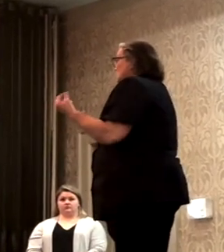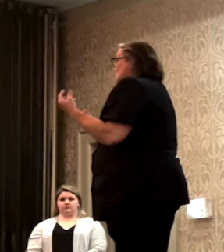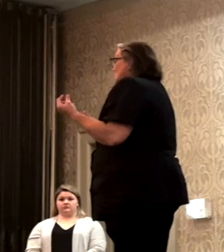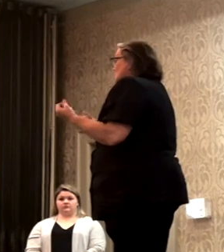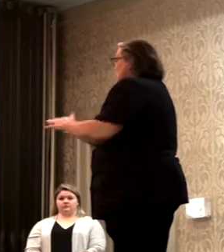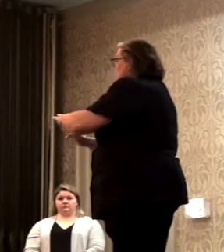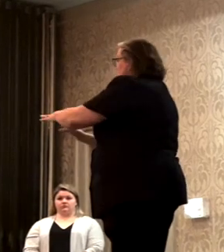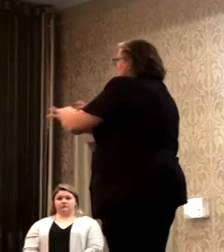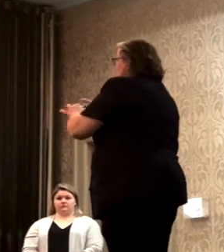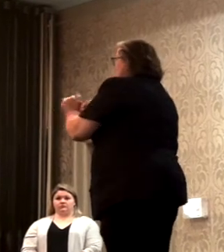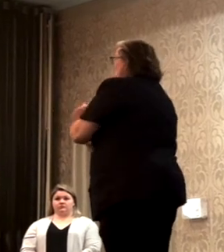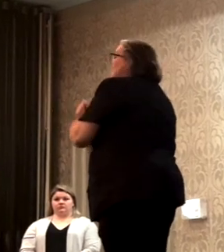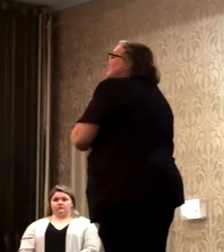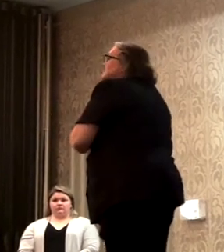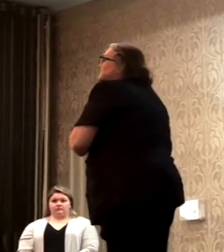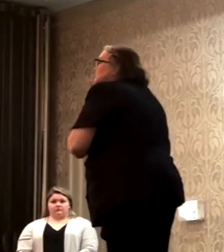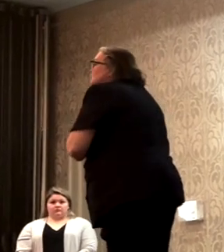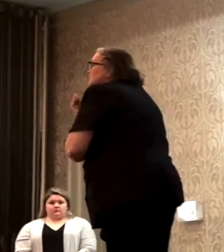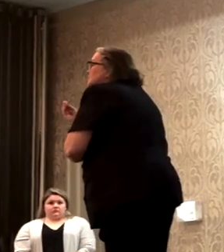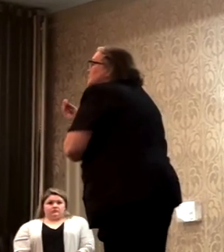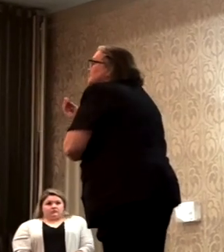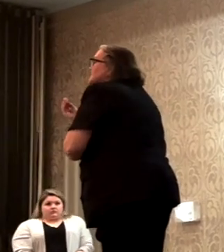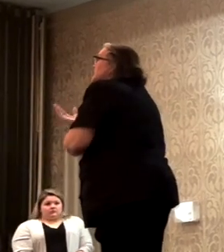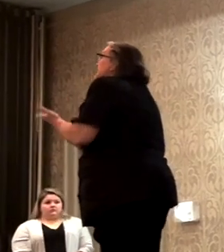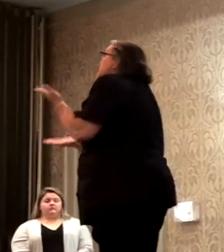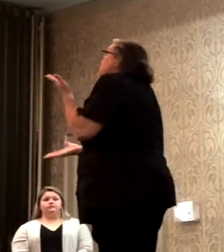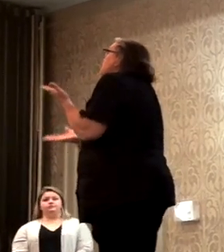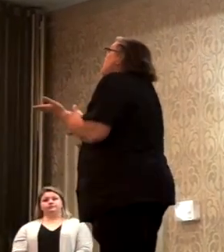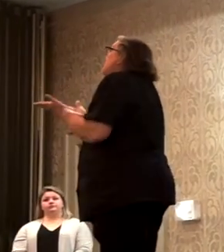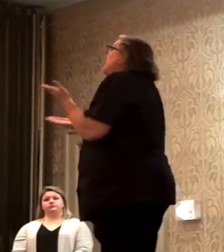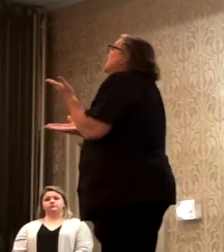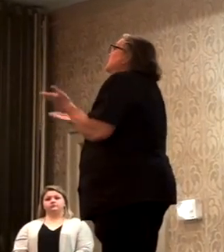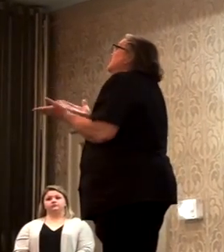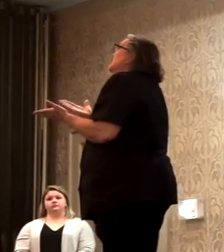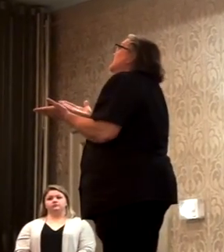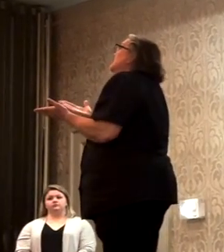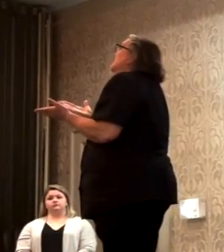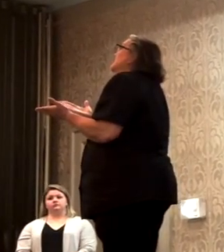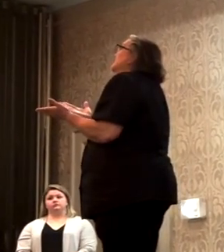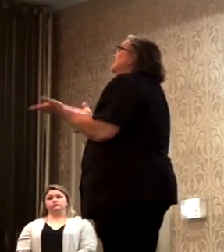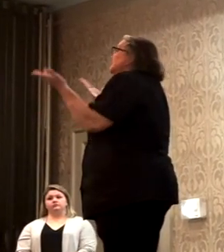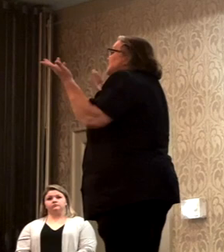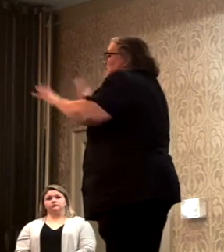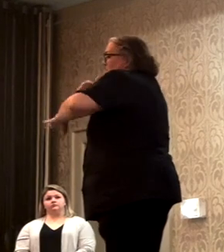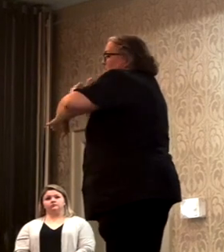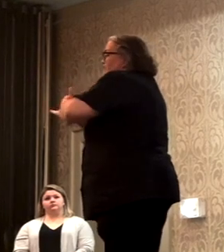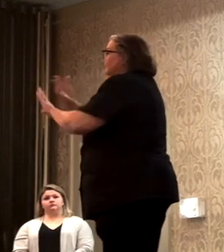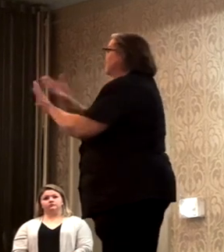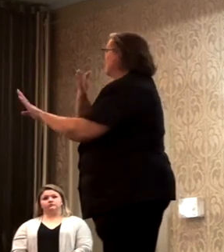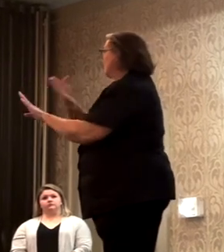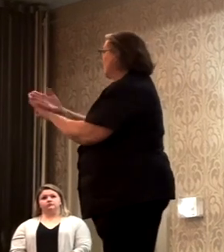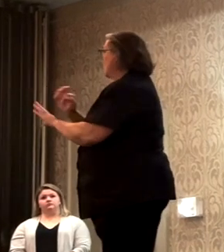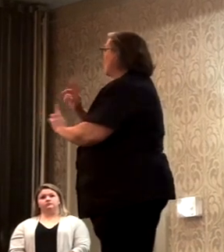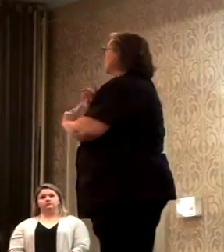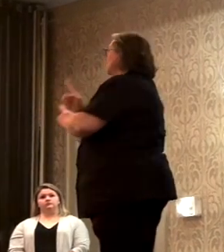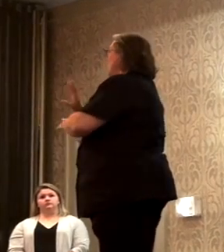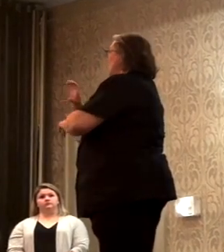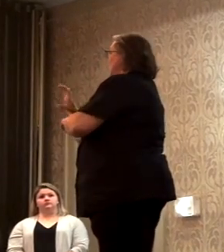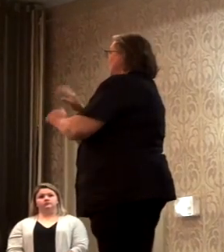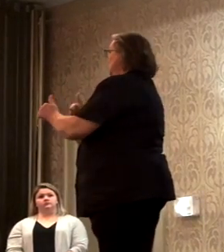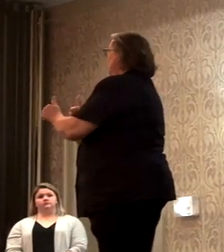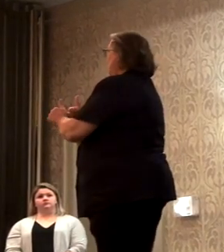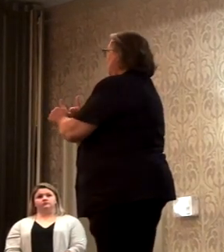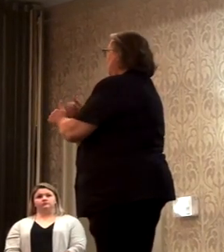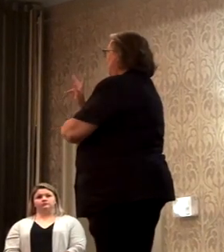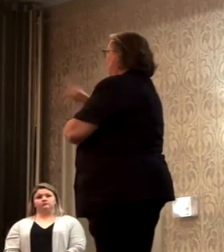based upon experience and probably had a statute or a reported case to back it up. It